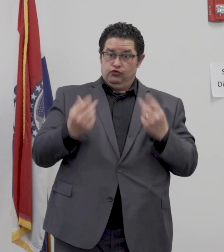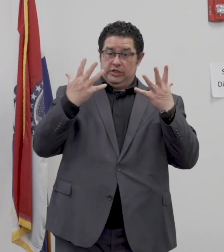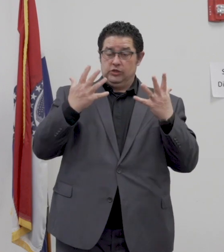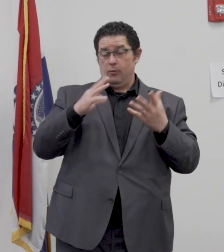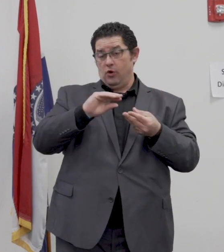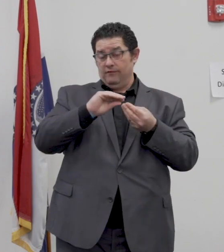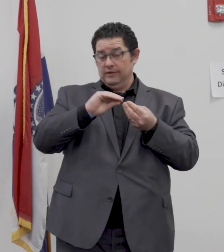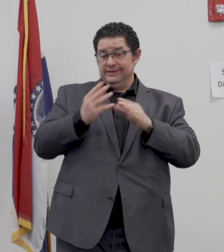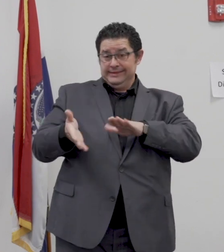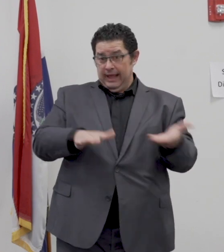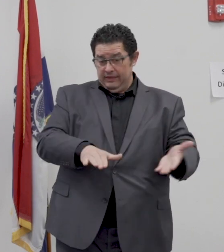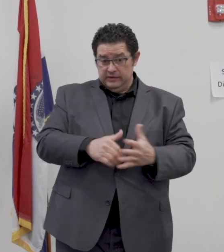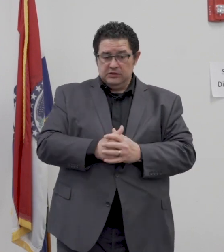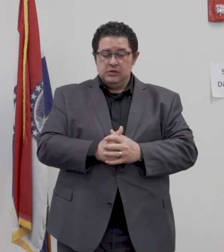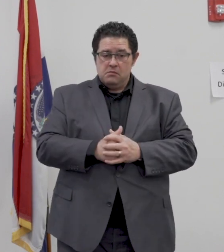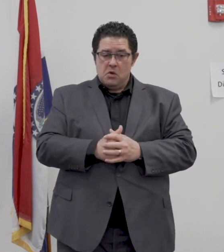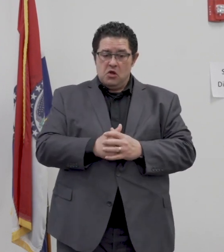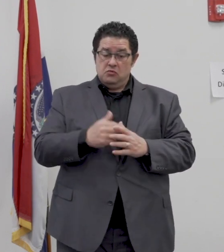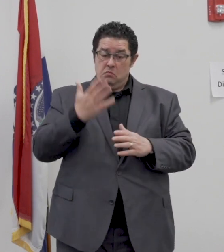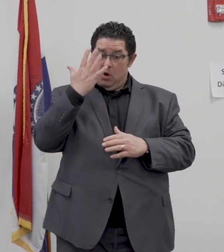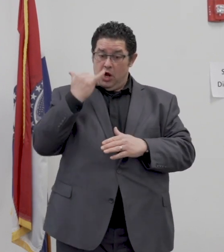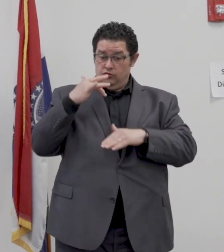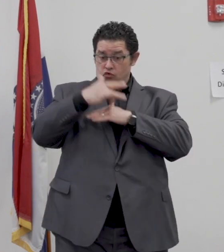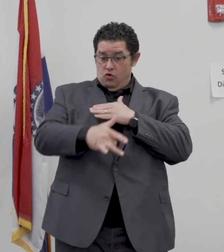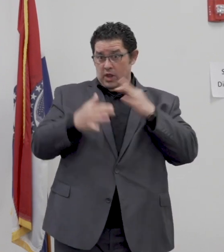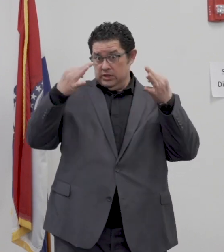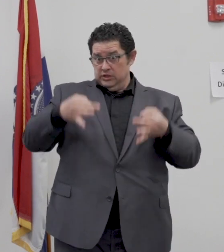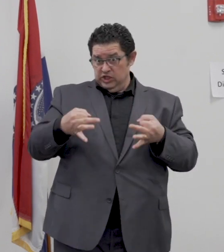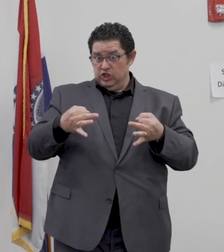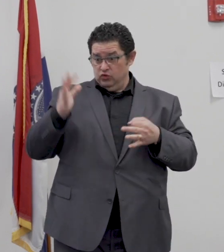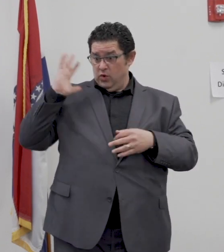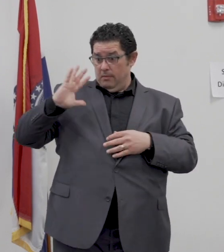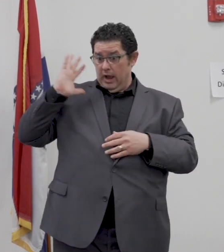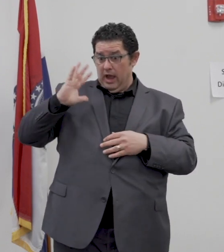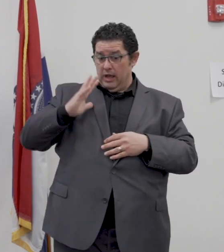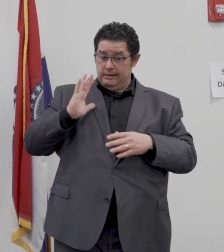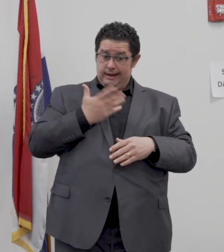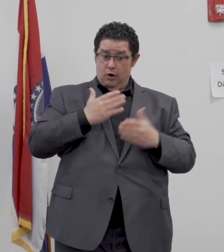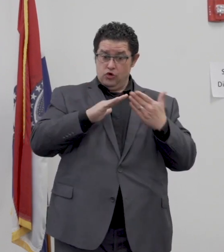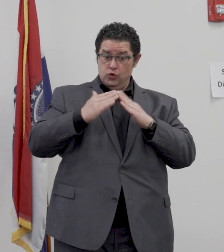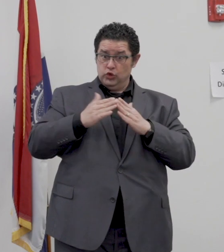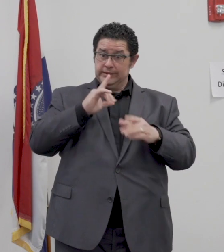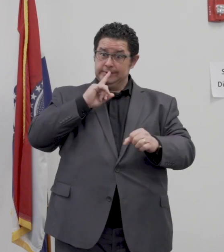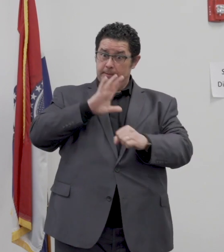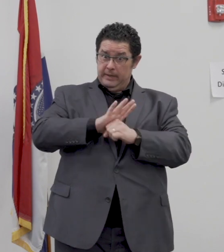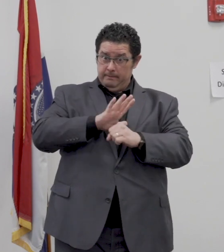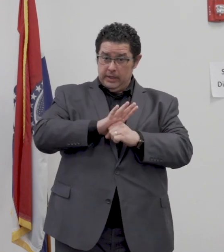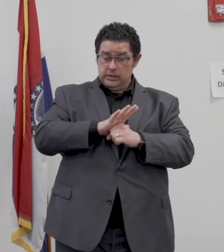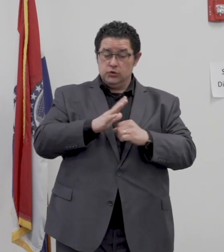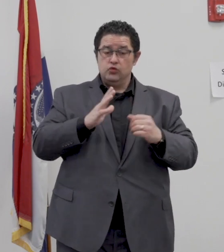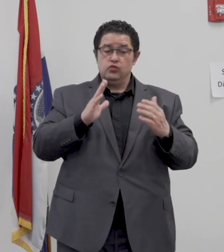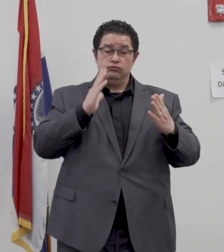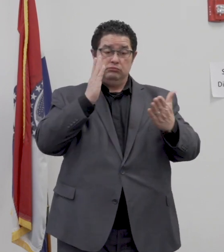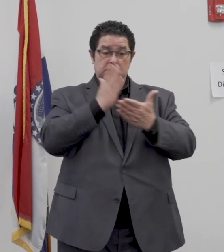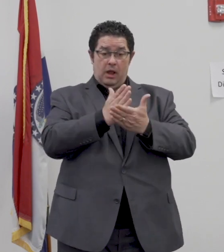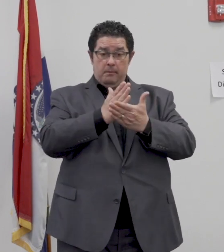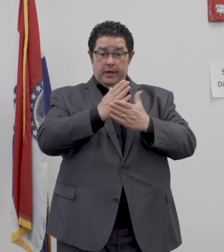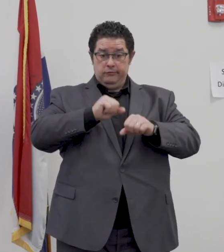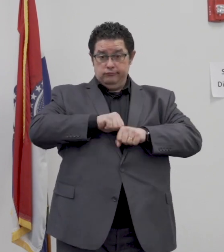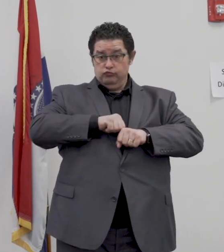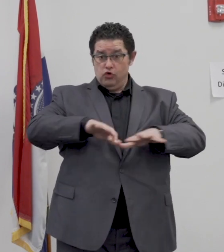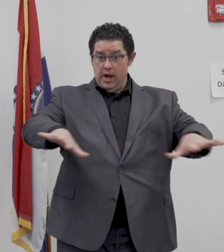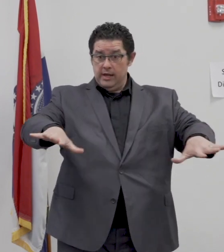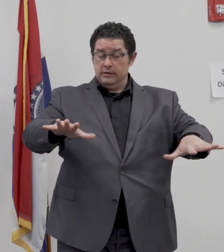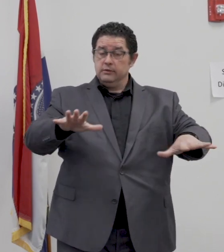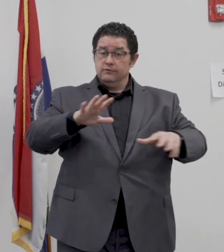this because of the early decisions we've made and because of our community's commitment to stopping the spread of COVID-19 in